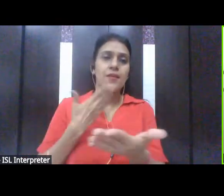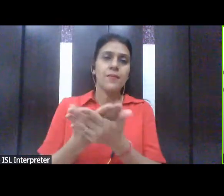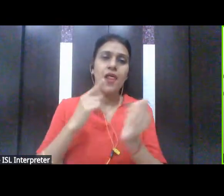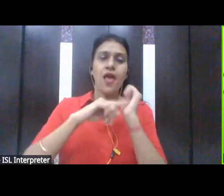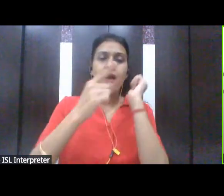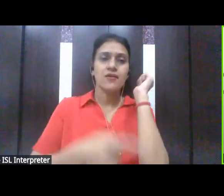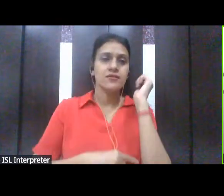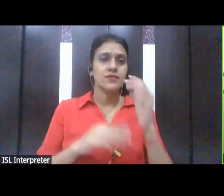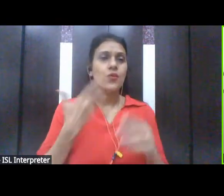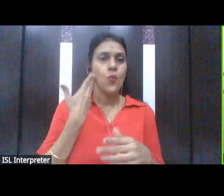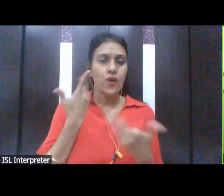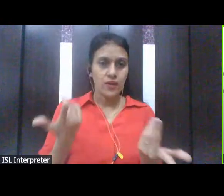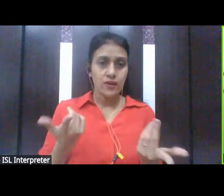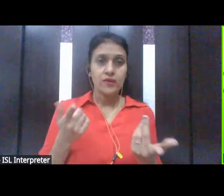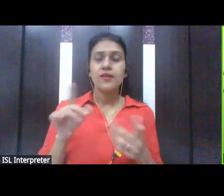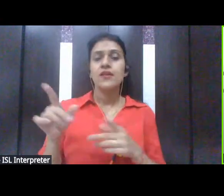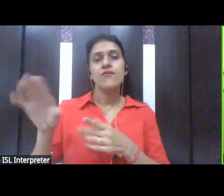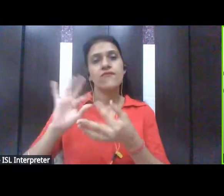applications accordingly.